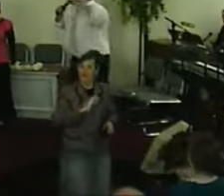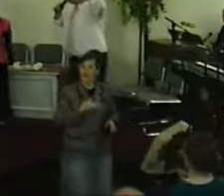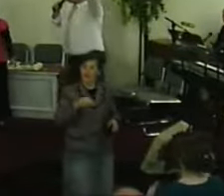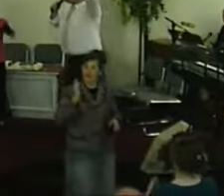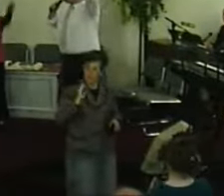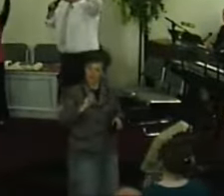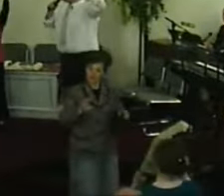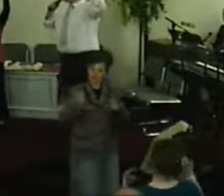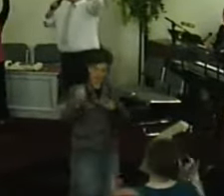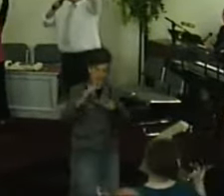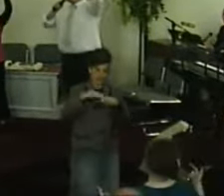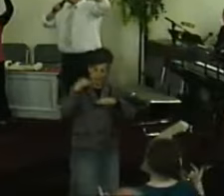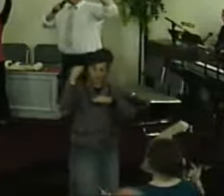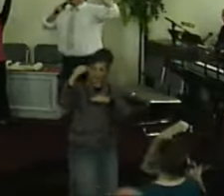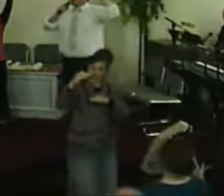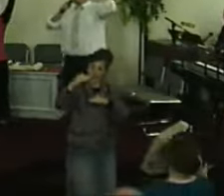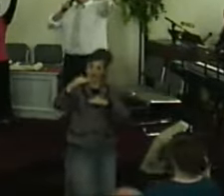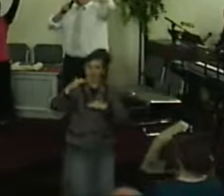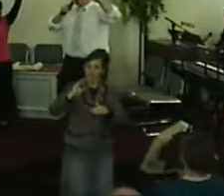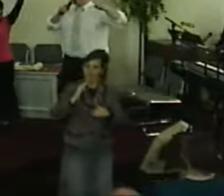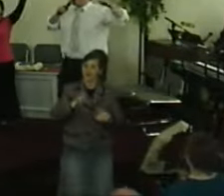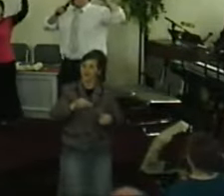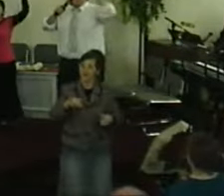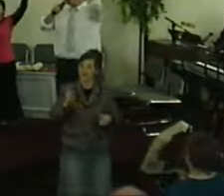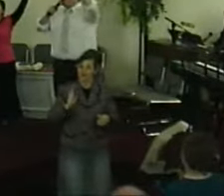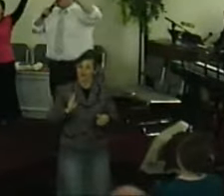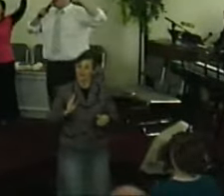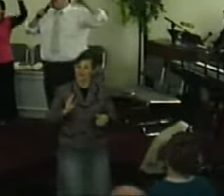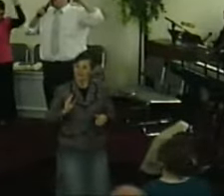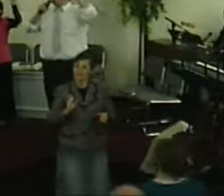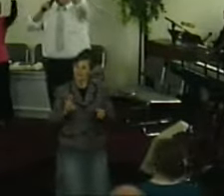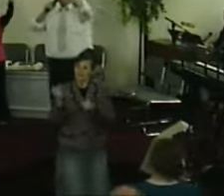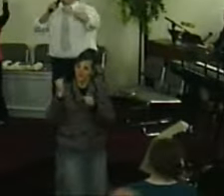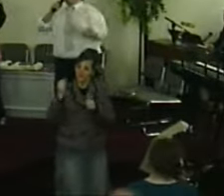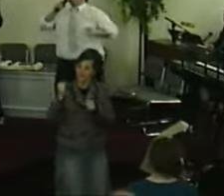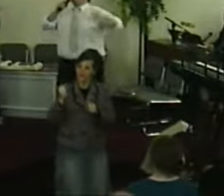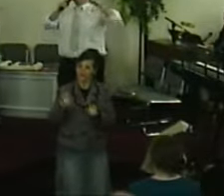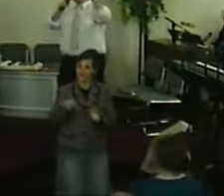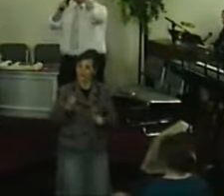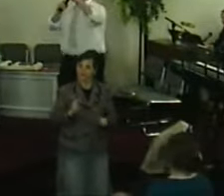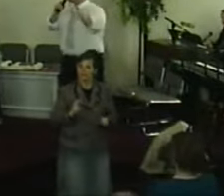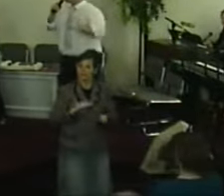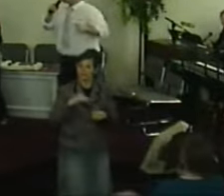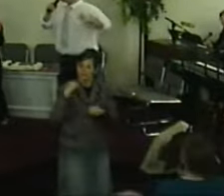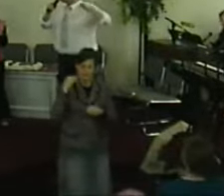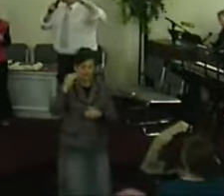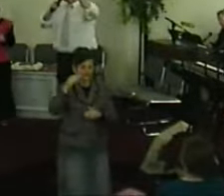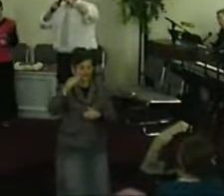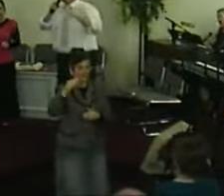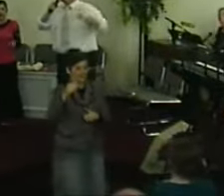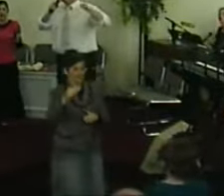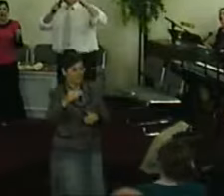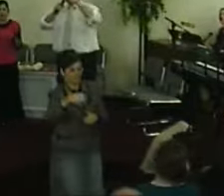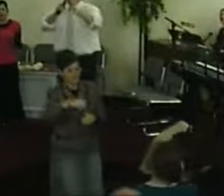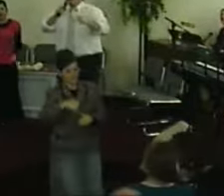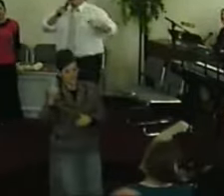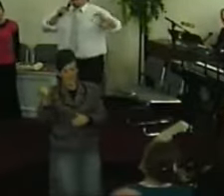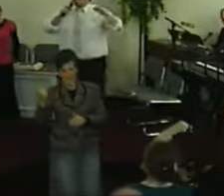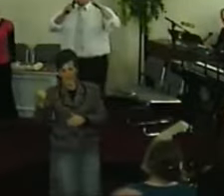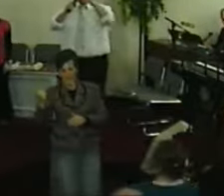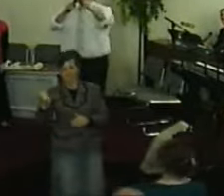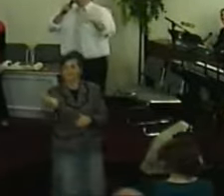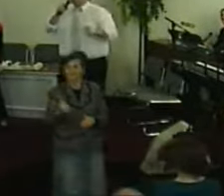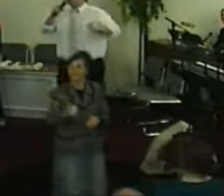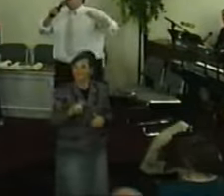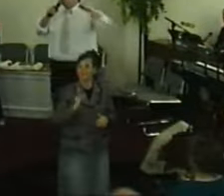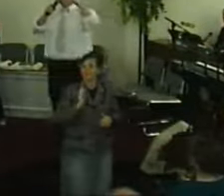Our God is greater. Our God is stronger. God, you are higher than any other. Our